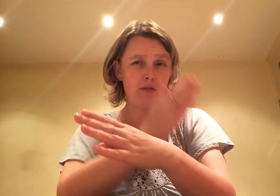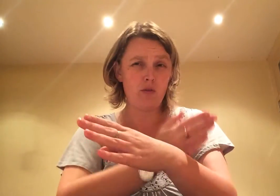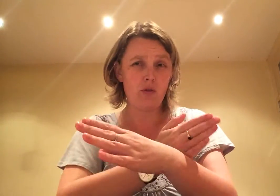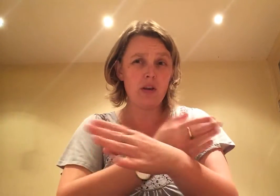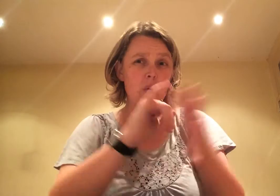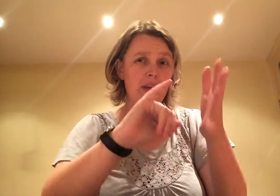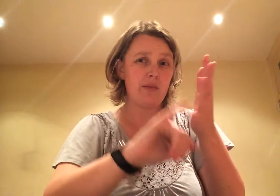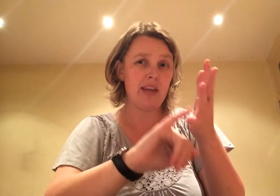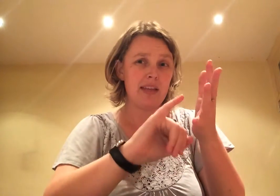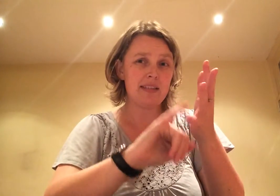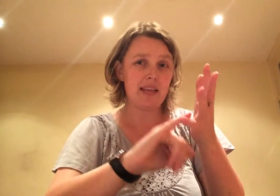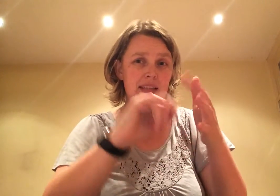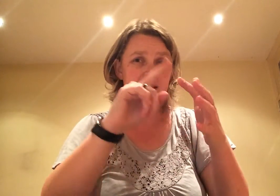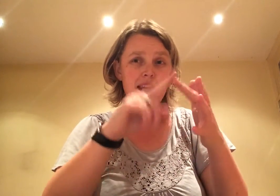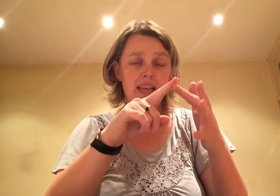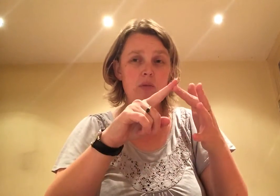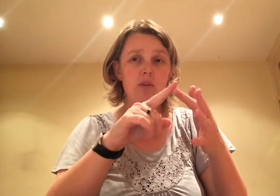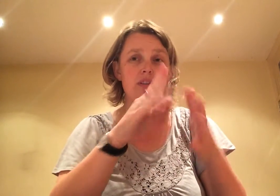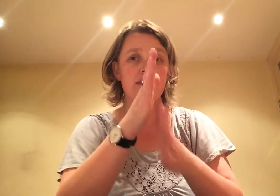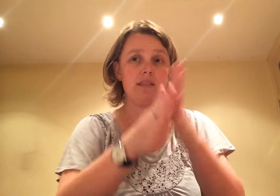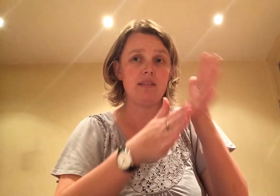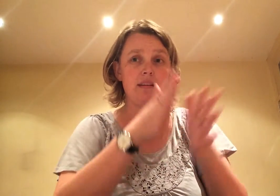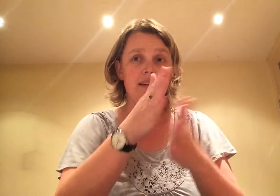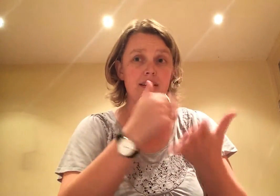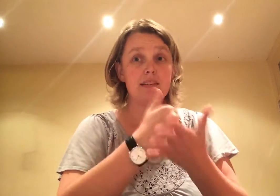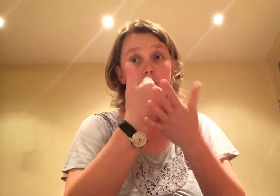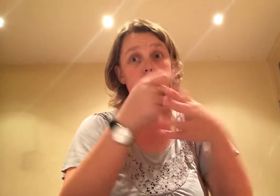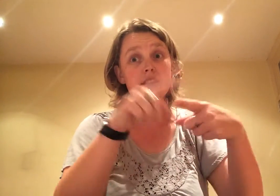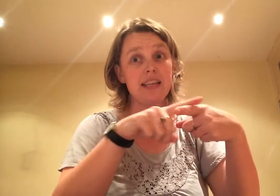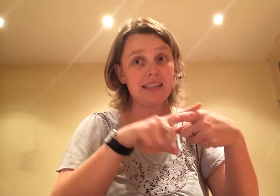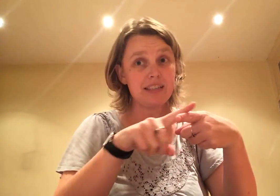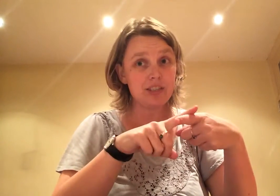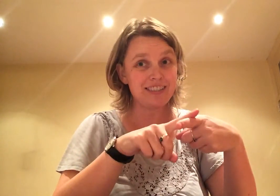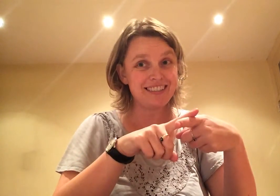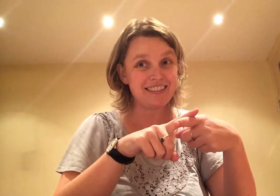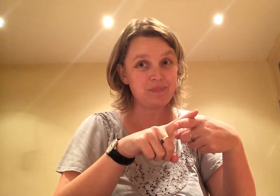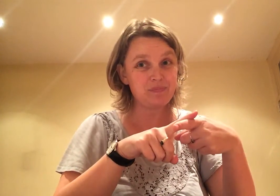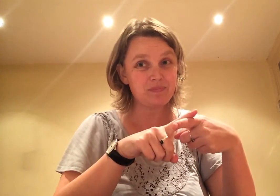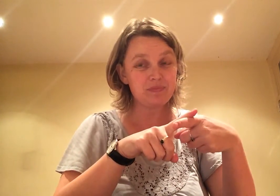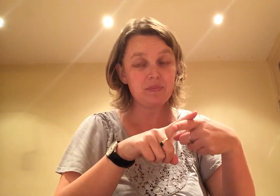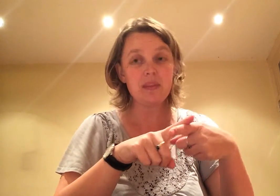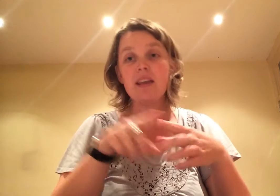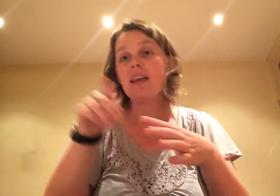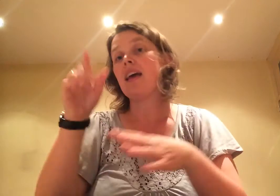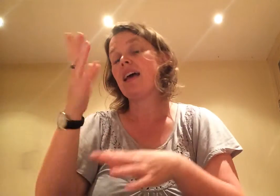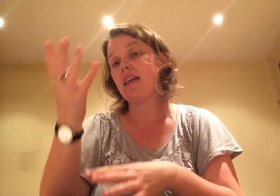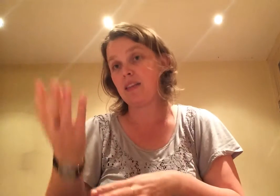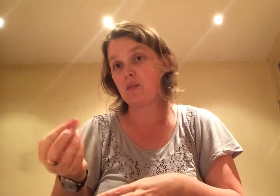before we have SSE, which is Signed Supported English, and then we